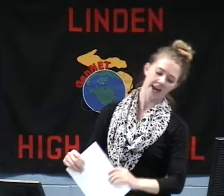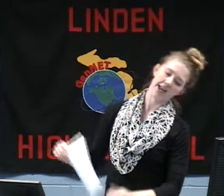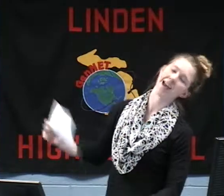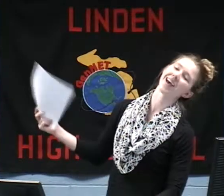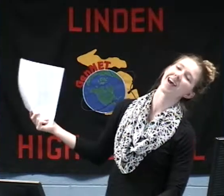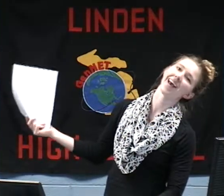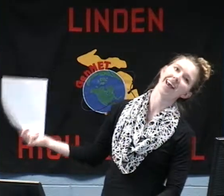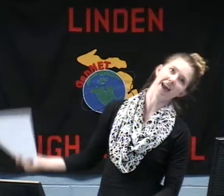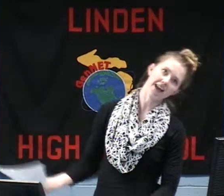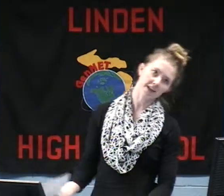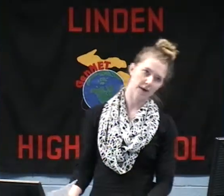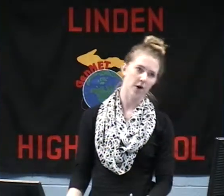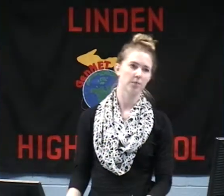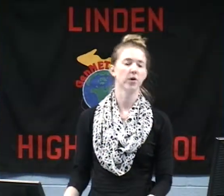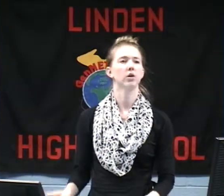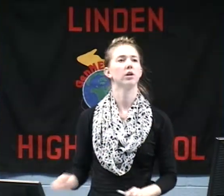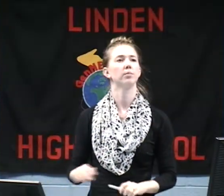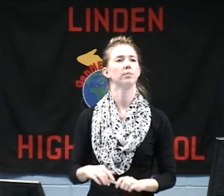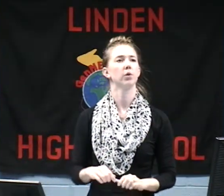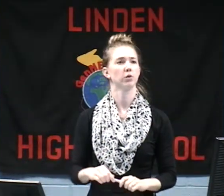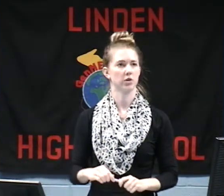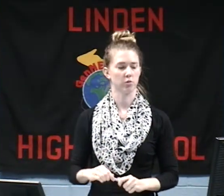essay and a PowerPoint or poster board.